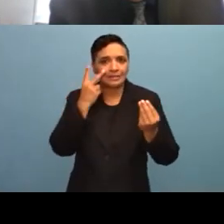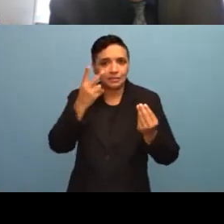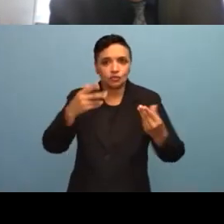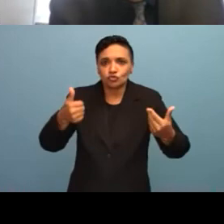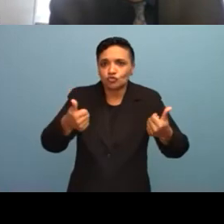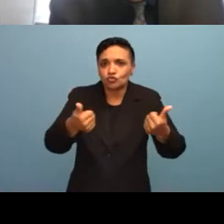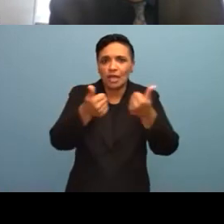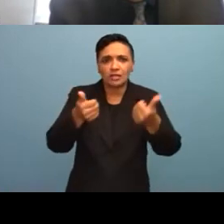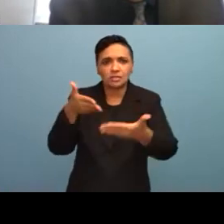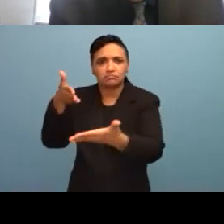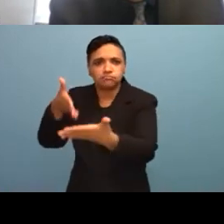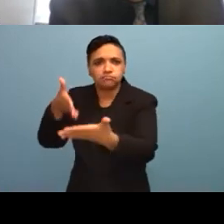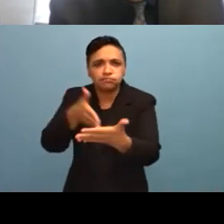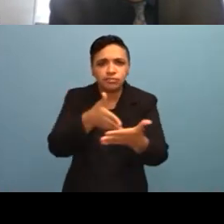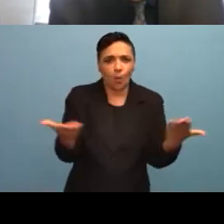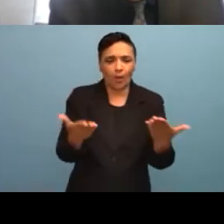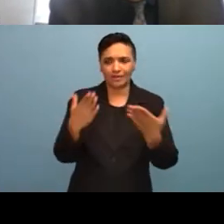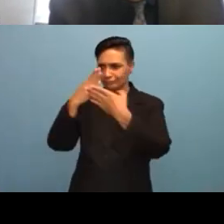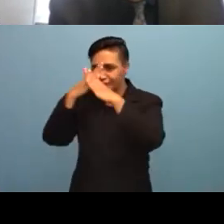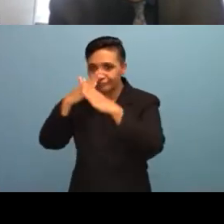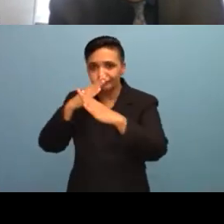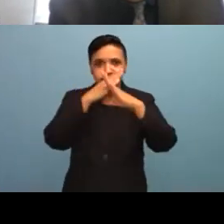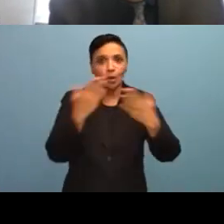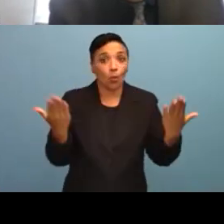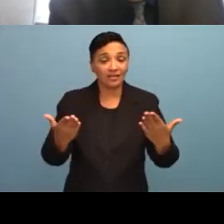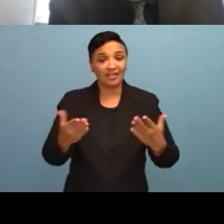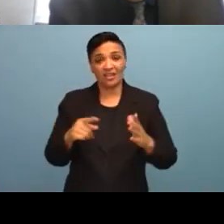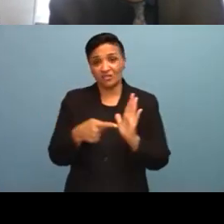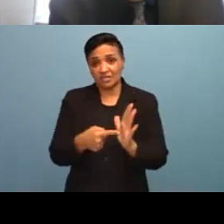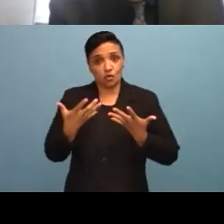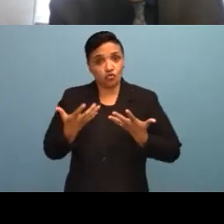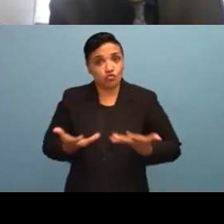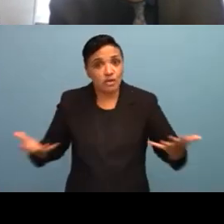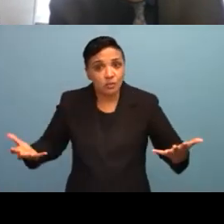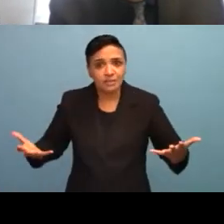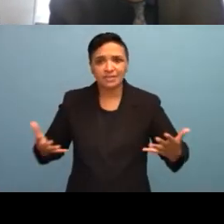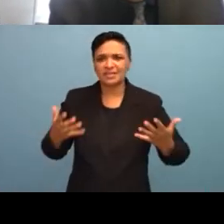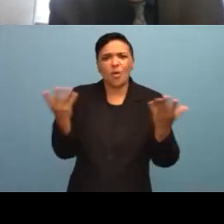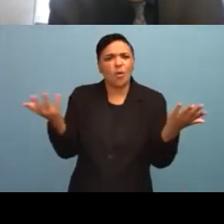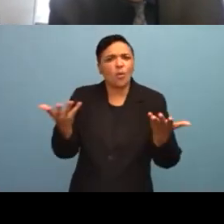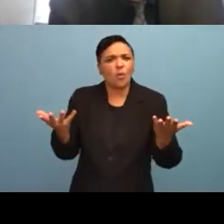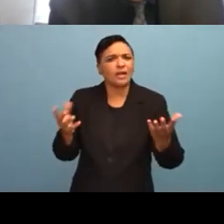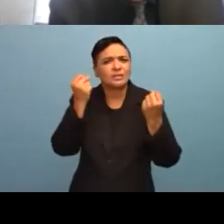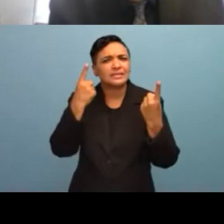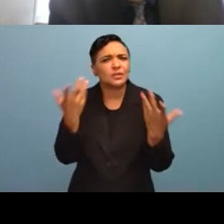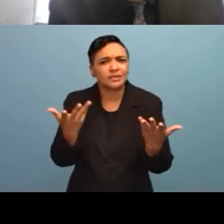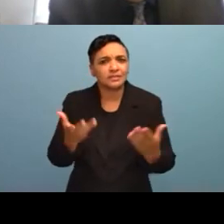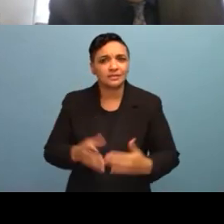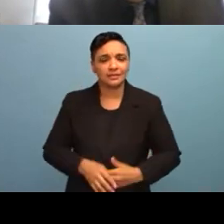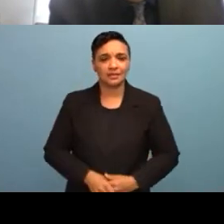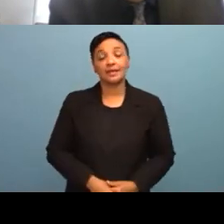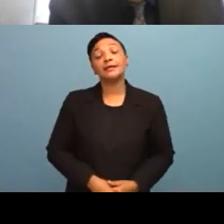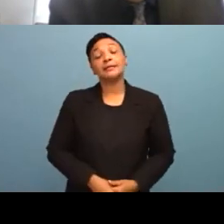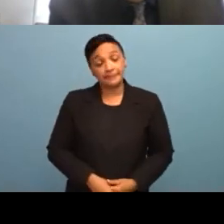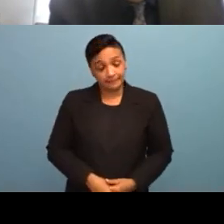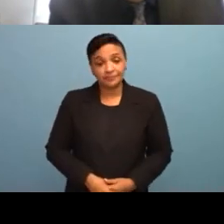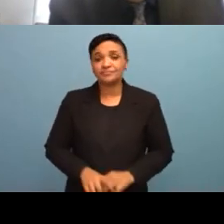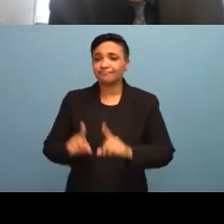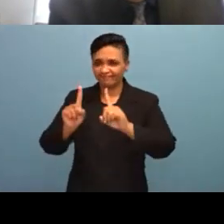What gets in the way? Is it a lack of will, resource? Help me understand. I mean, it's a number of different